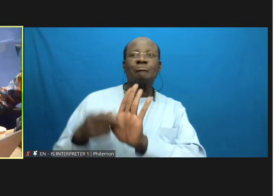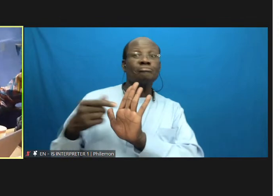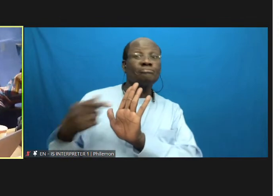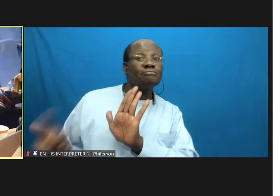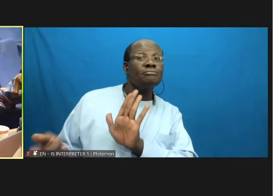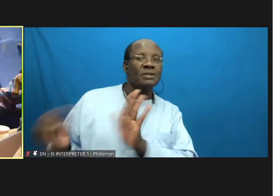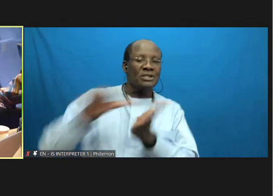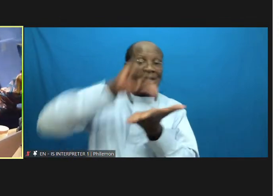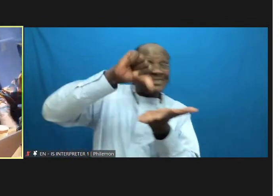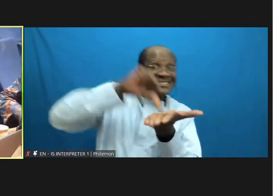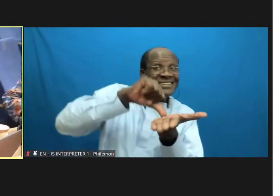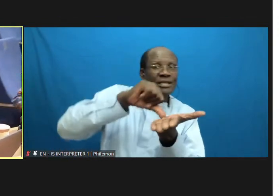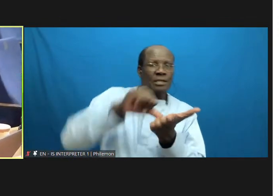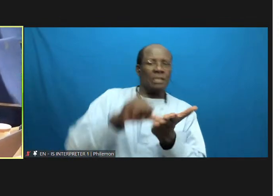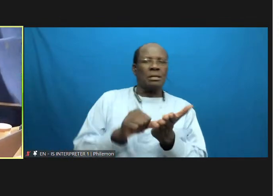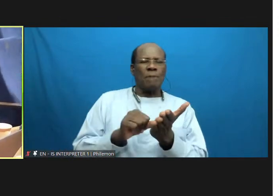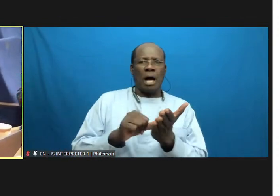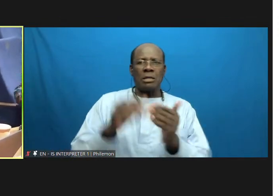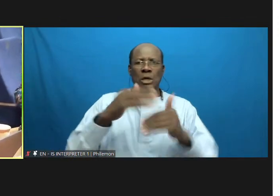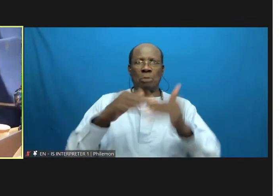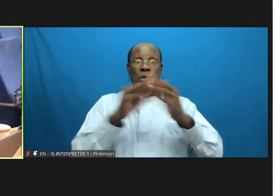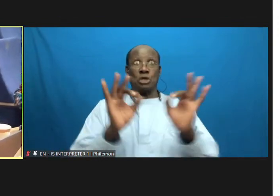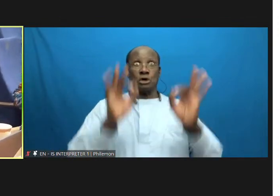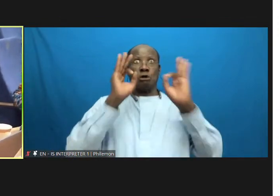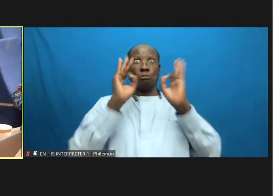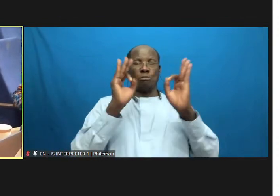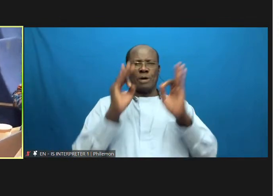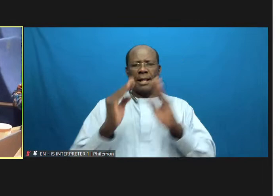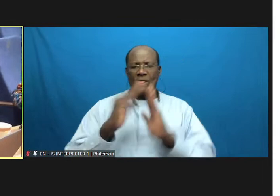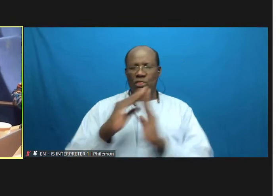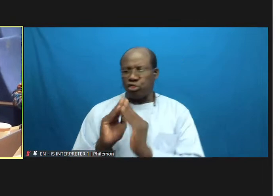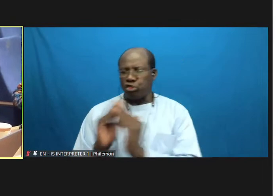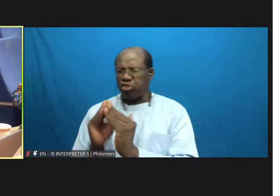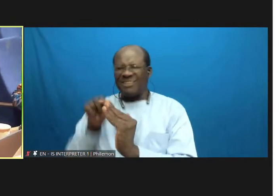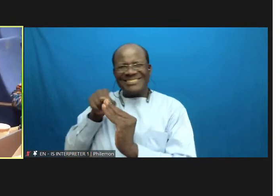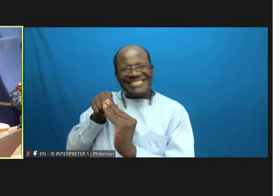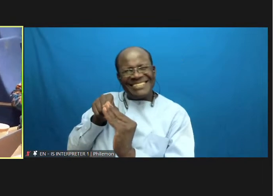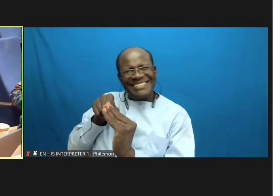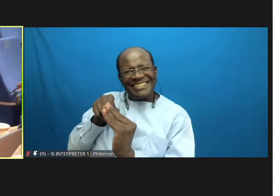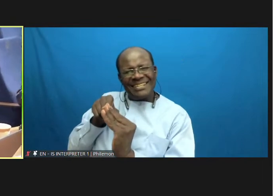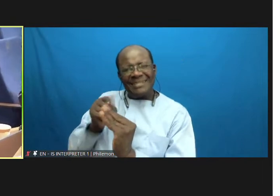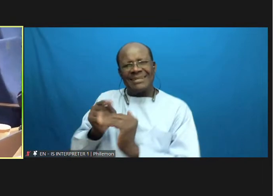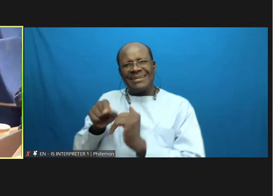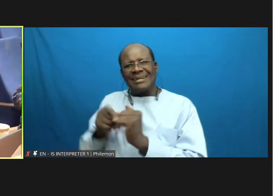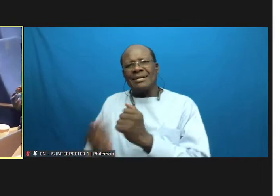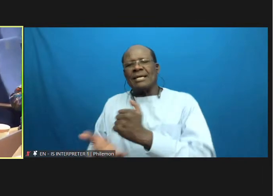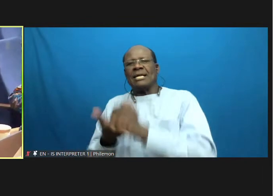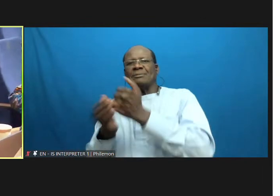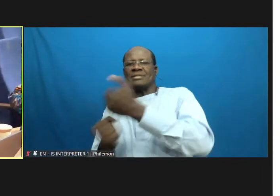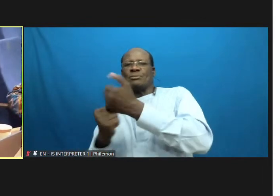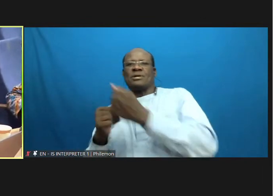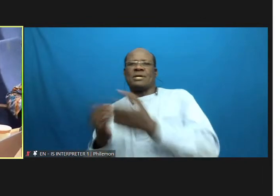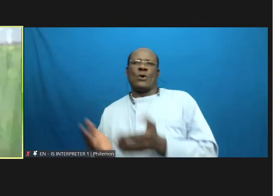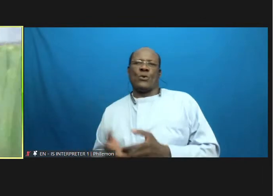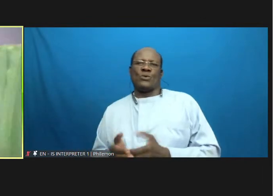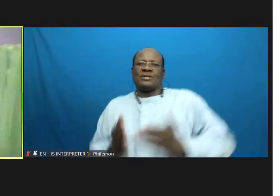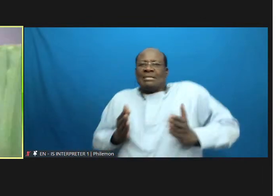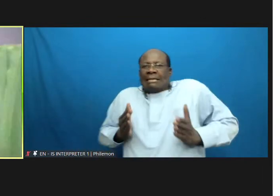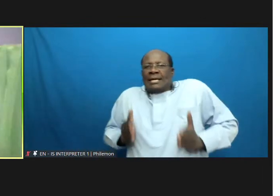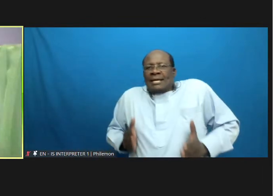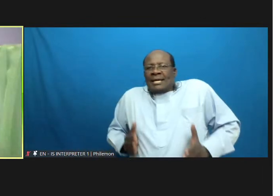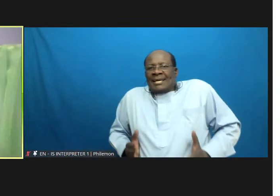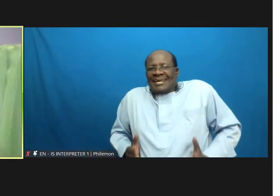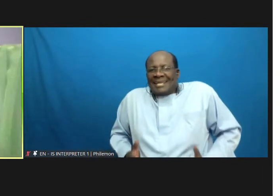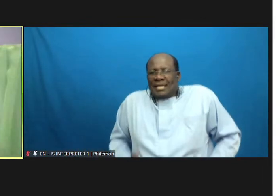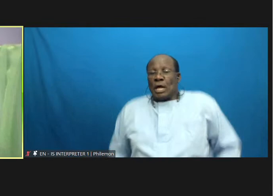urbanizations, including ensuring that there's a human rights approach, human rights-based approach to dealing with